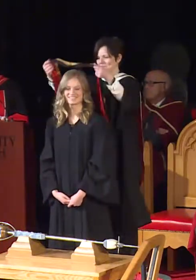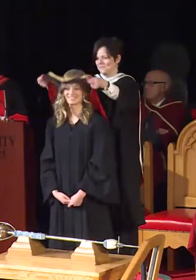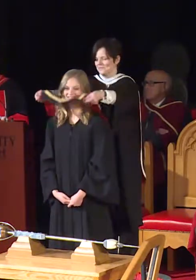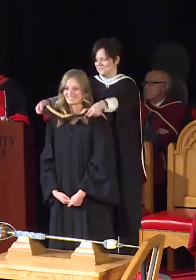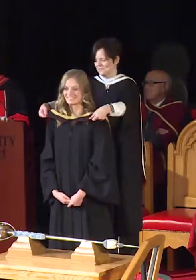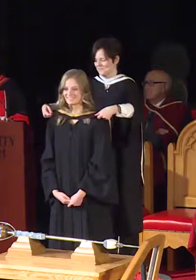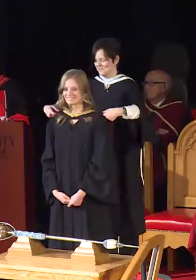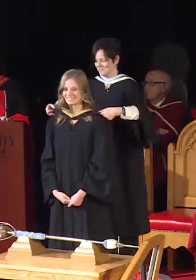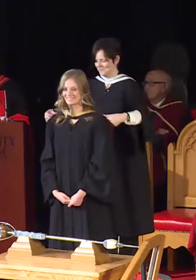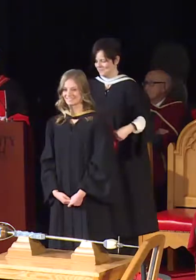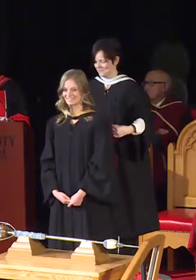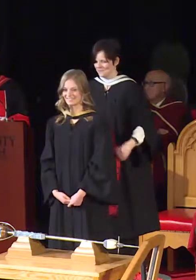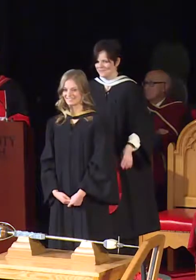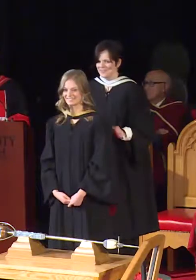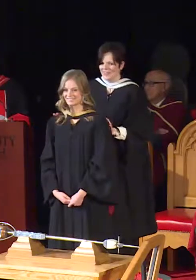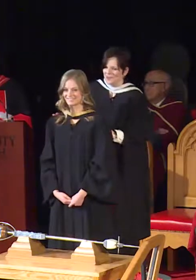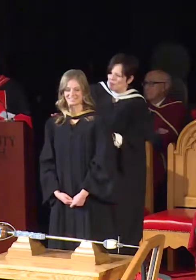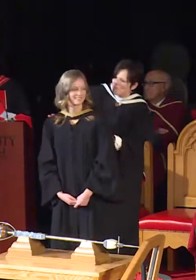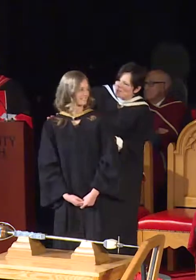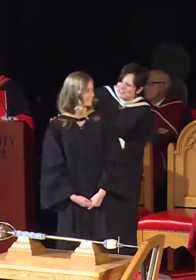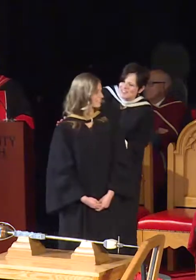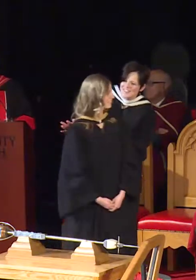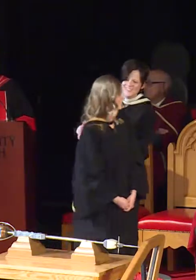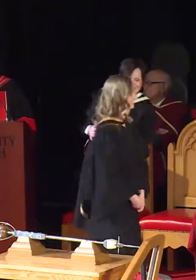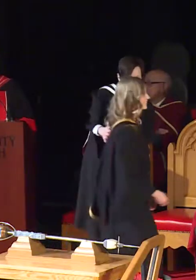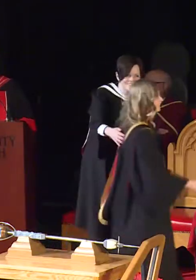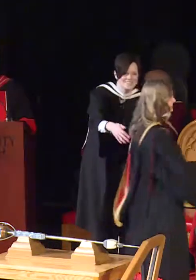Lindsay Emily Gilmore.